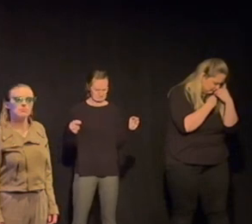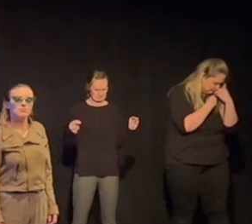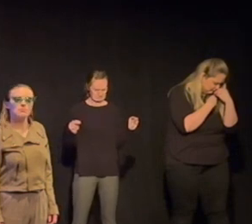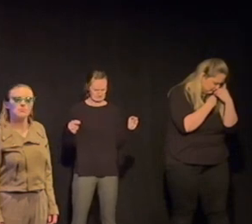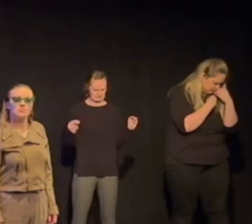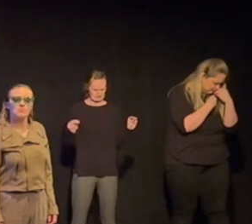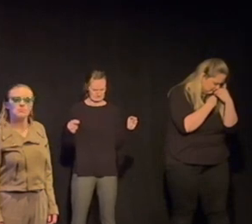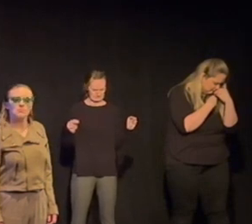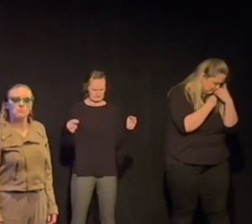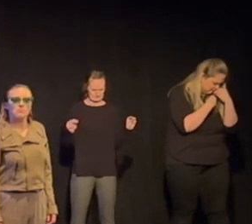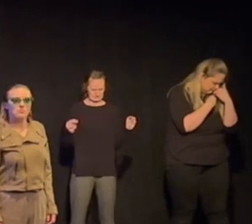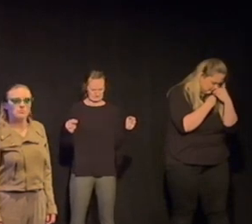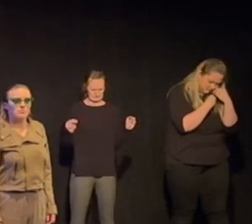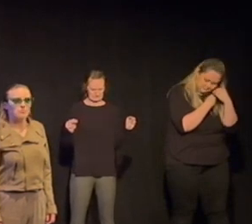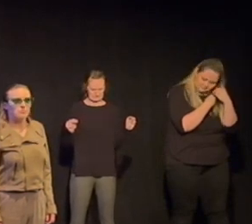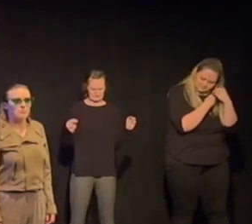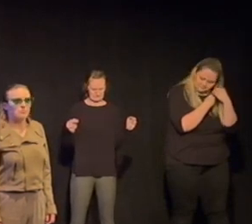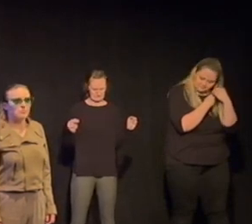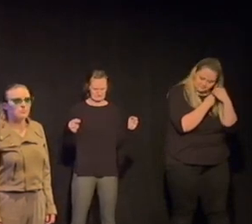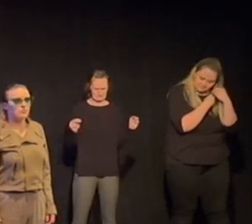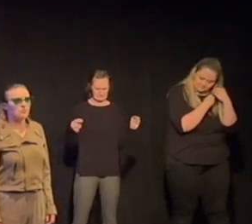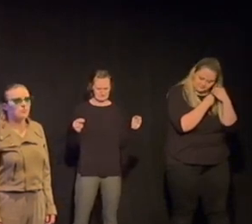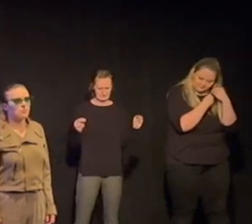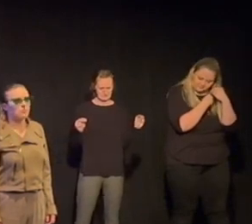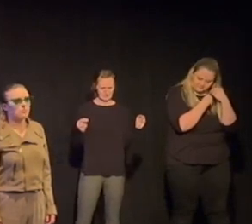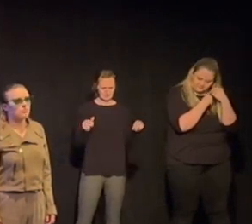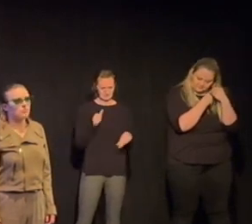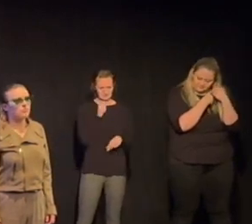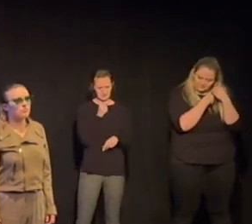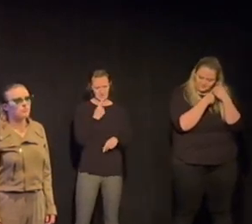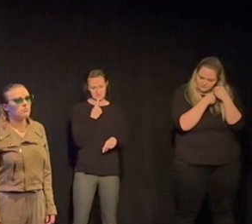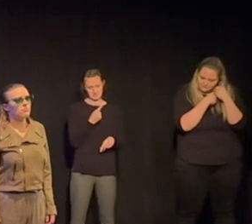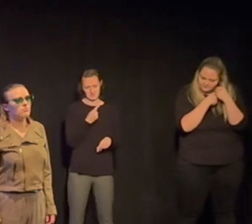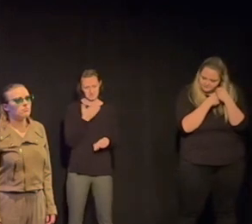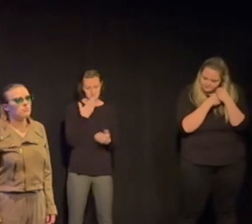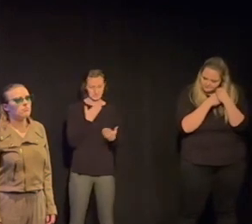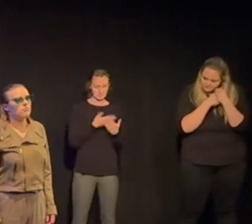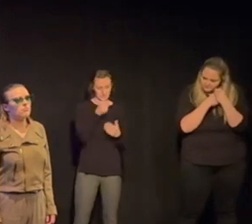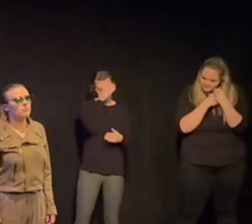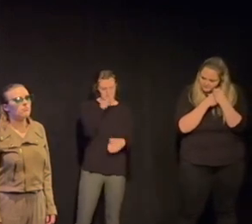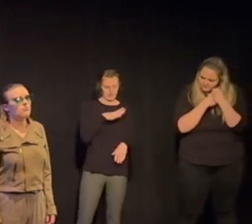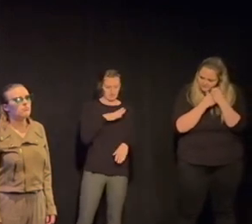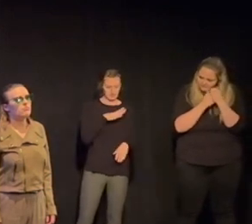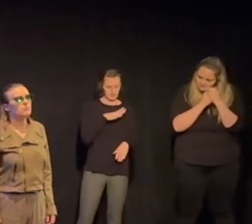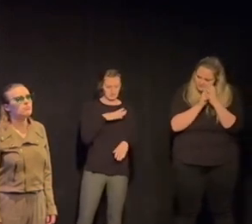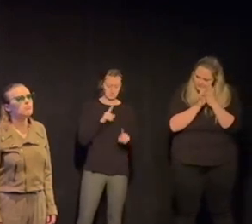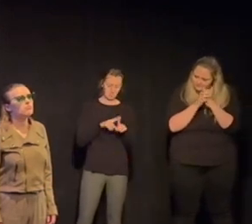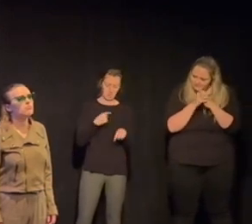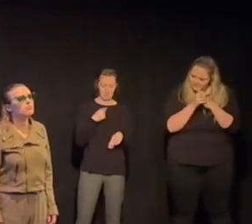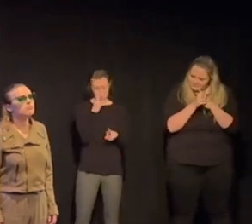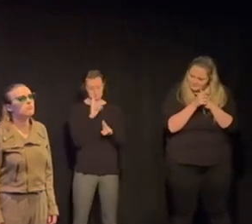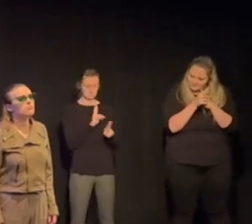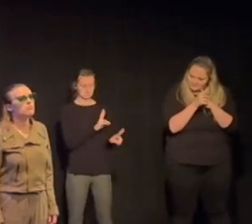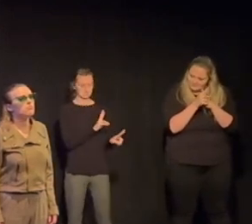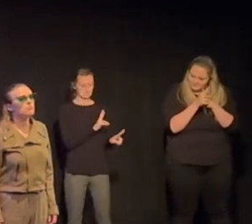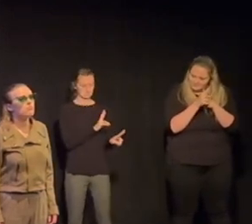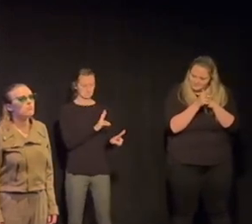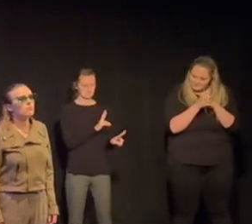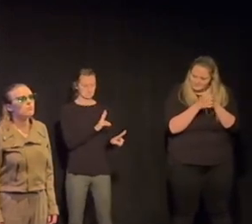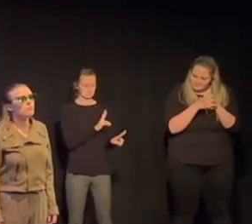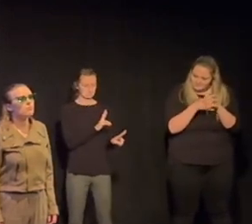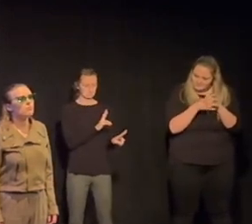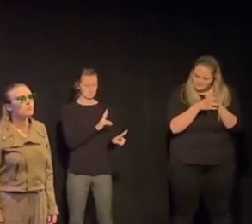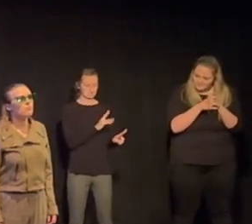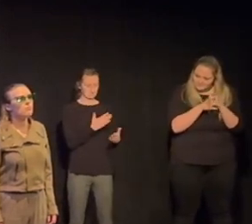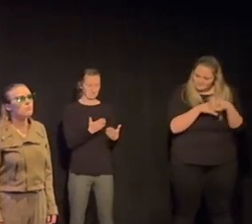Oh, no. I cannot say he was a good man, but I respected him greatly, even if we